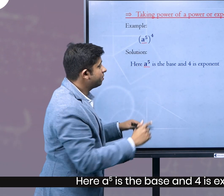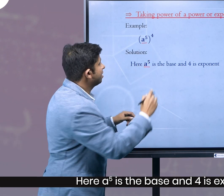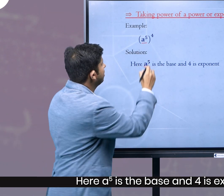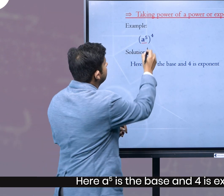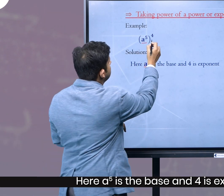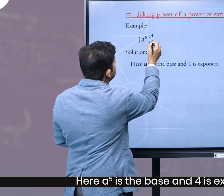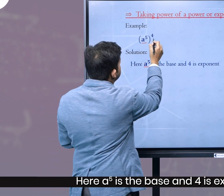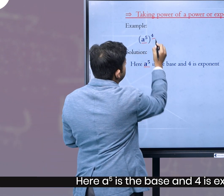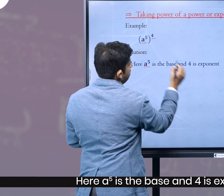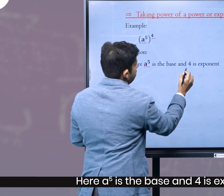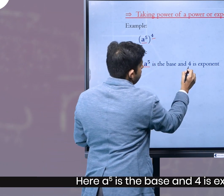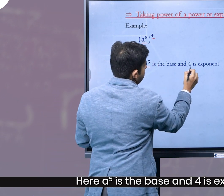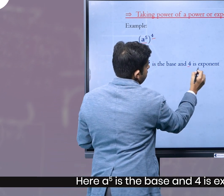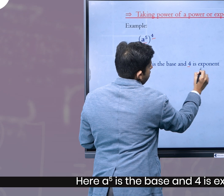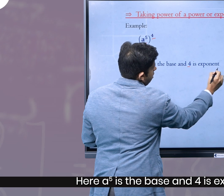is the exponent.